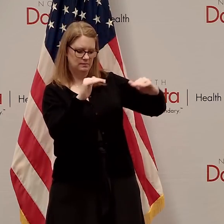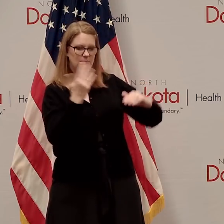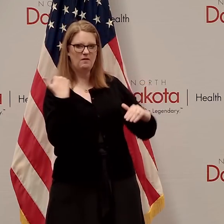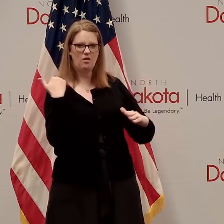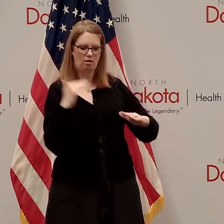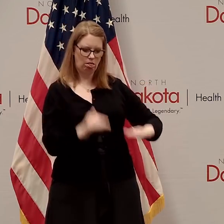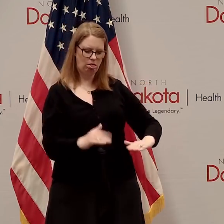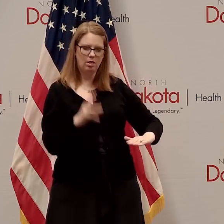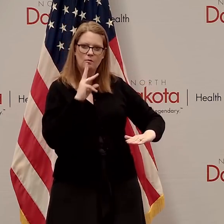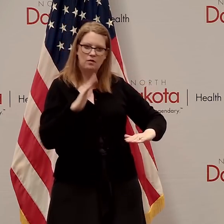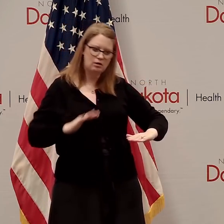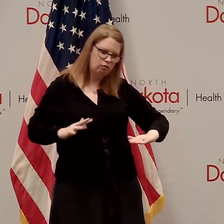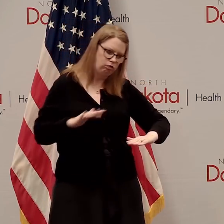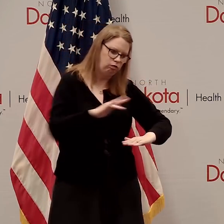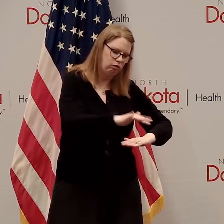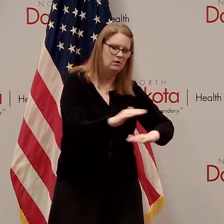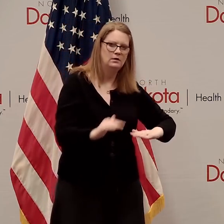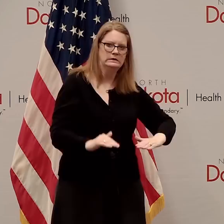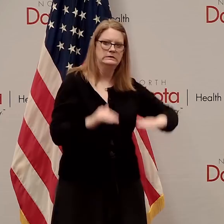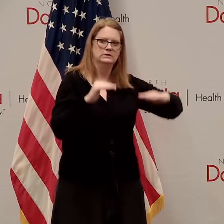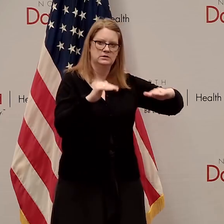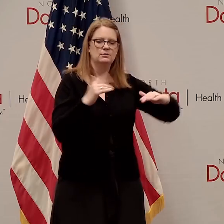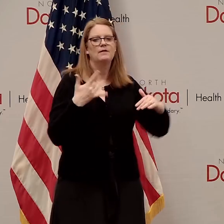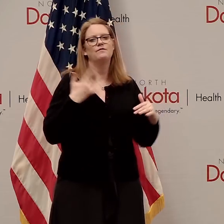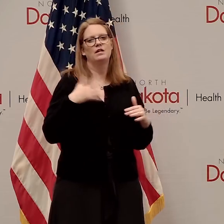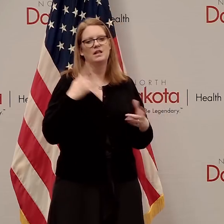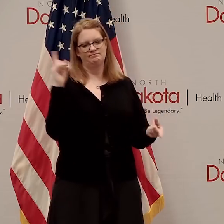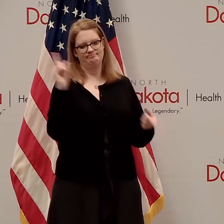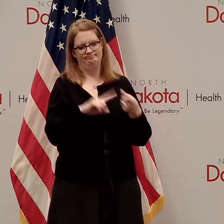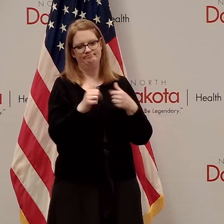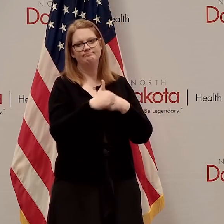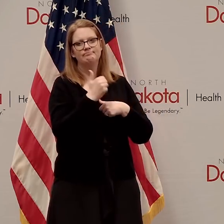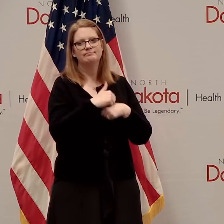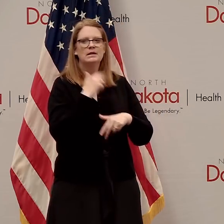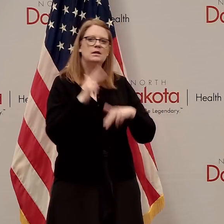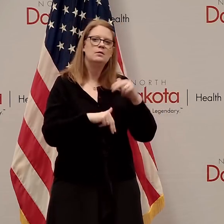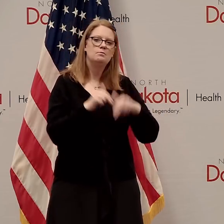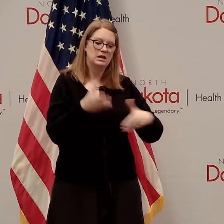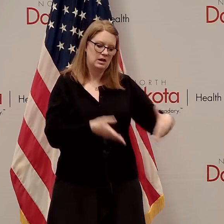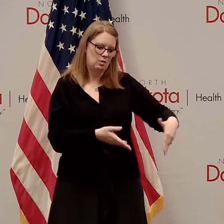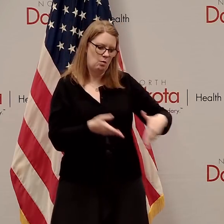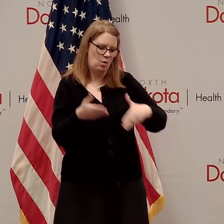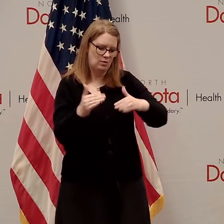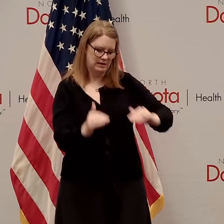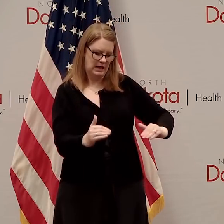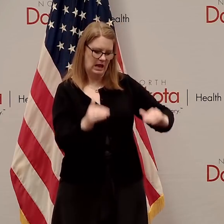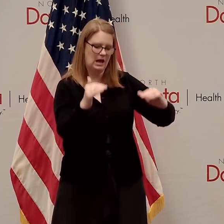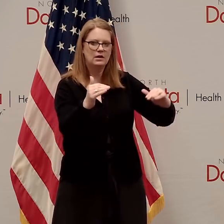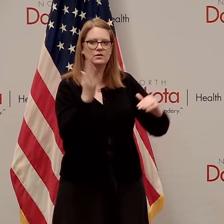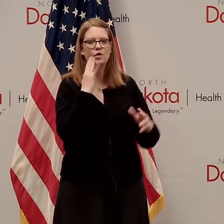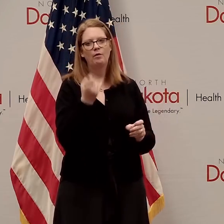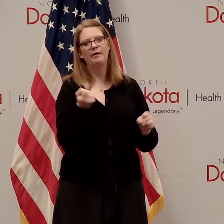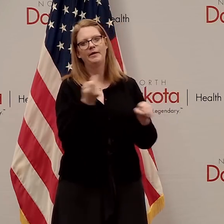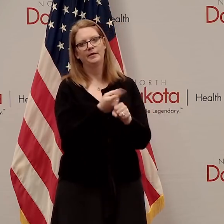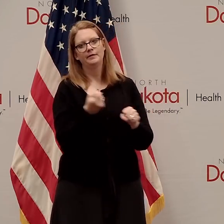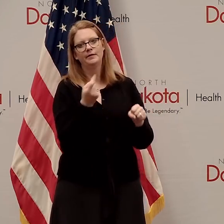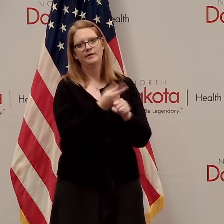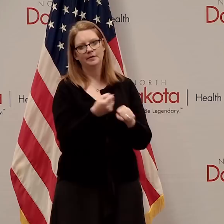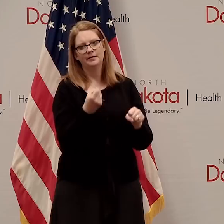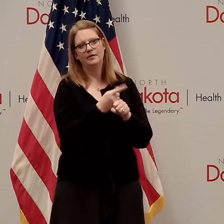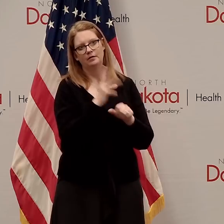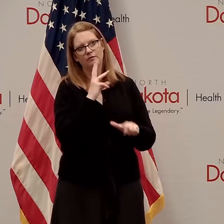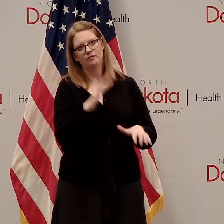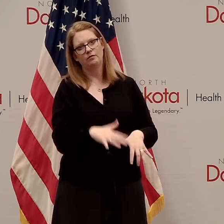Dakota. We really believe that this is a mitigation effort, that building roads higher and eliminating year after year damage saves money in the long